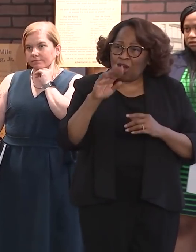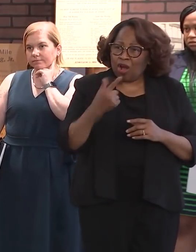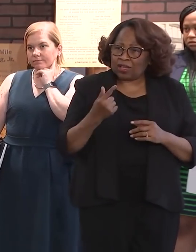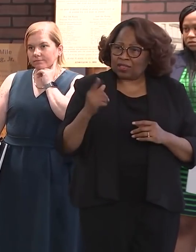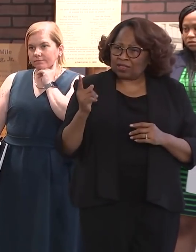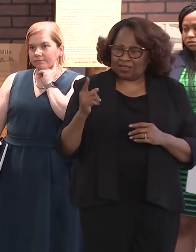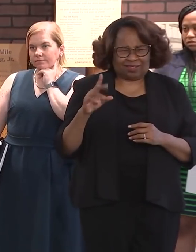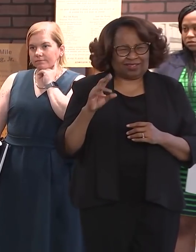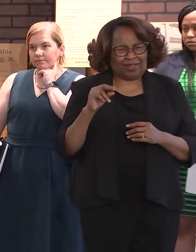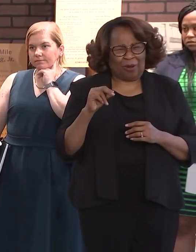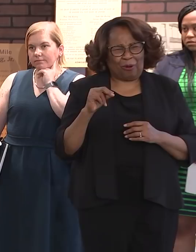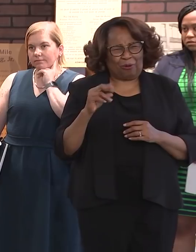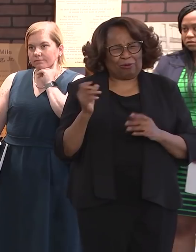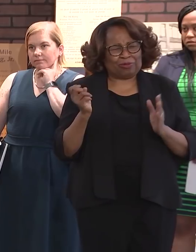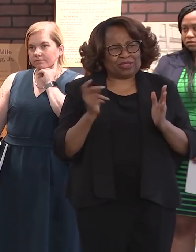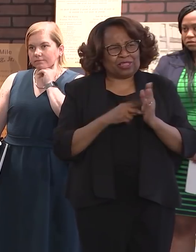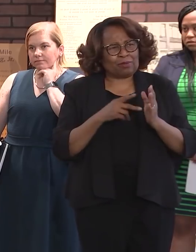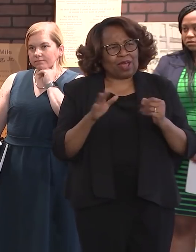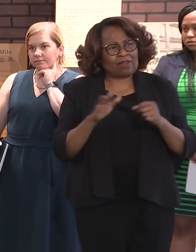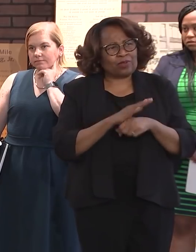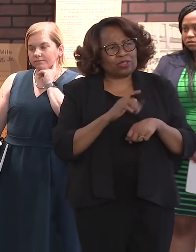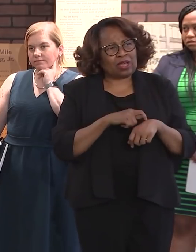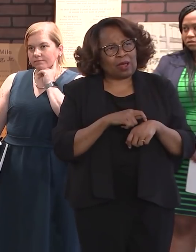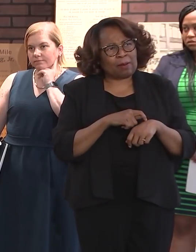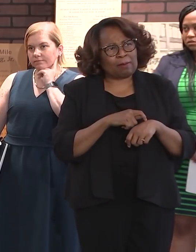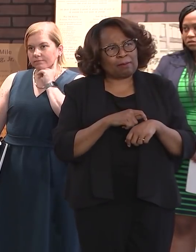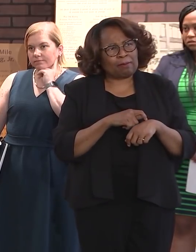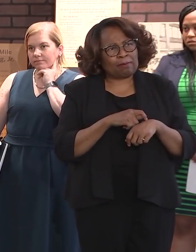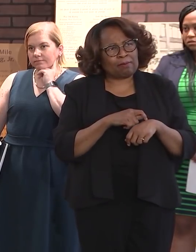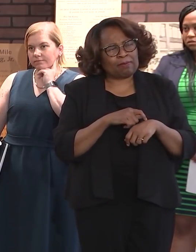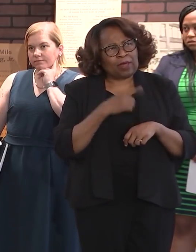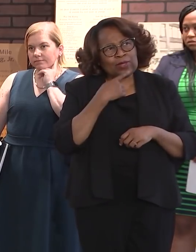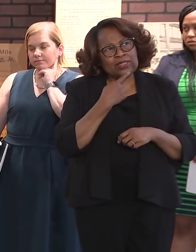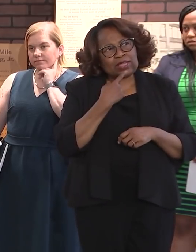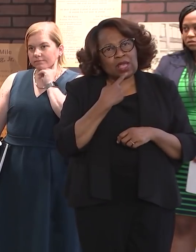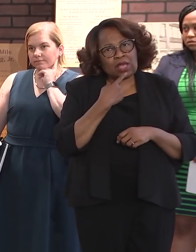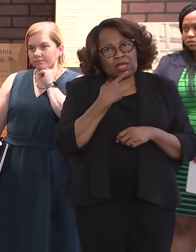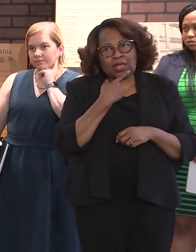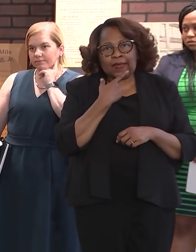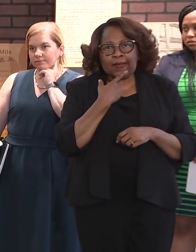Yeah. No, she was back in school full-time, I want to say,